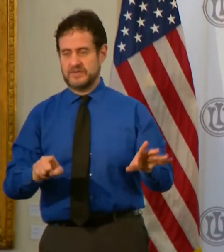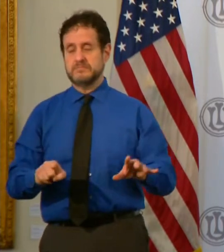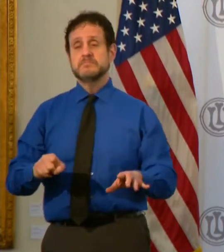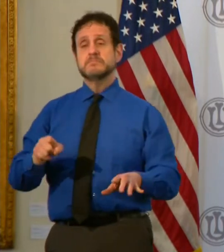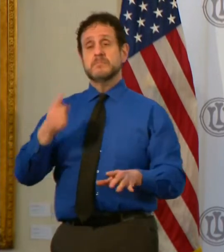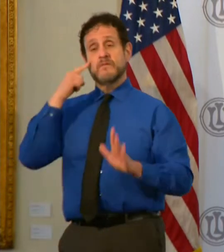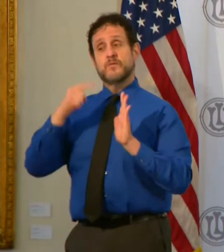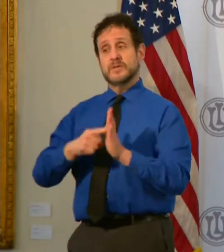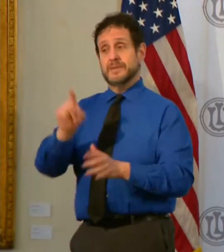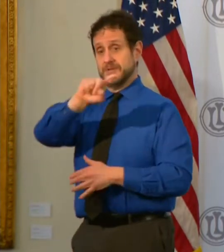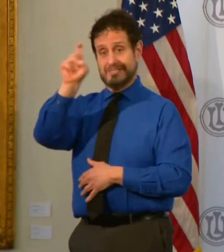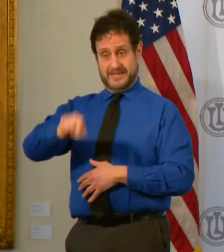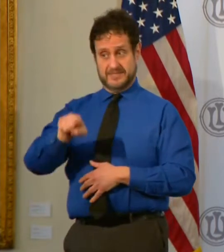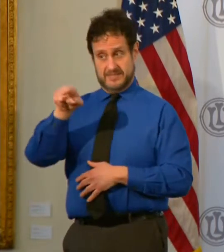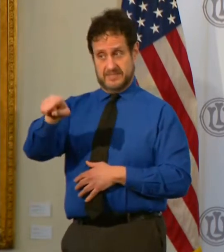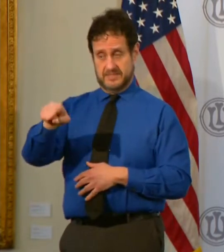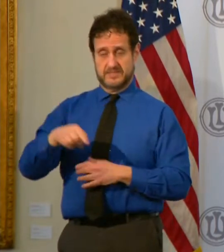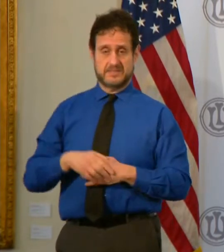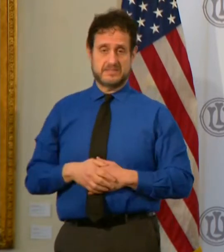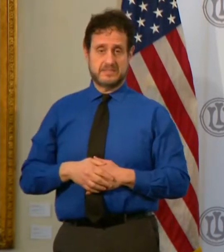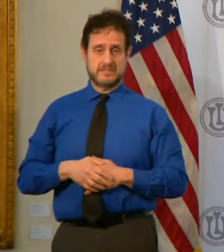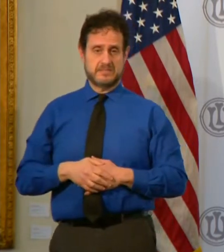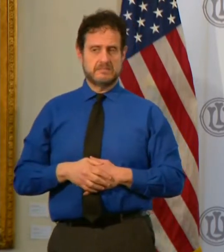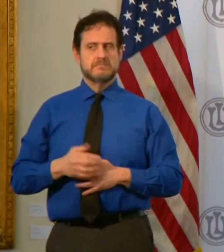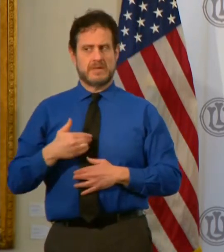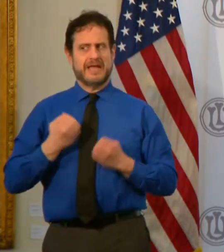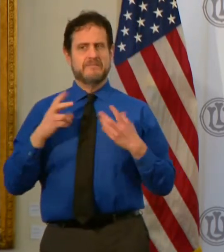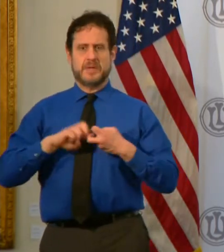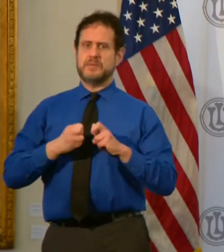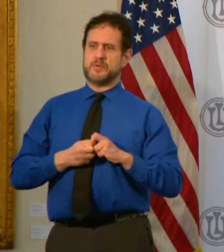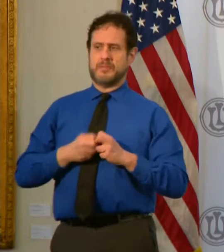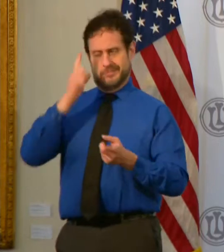Texas. I got a lot of problems with Texas.